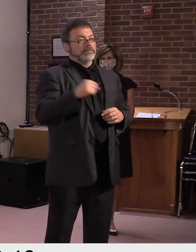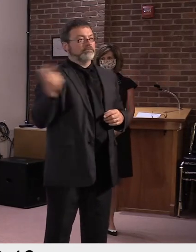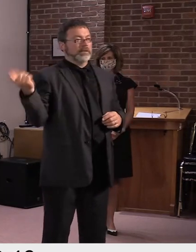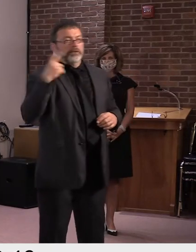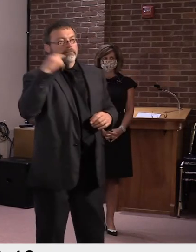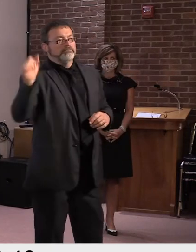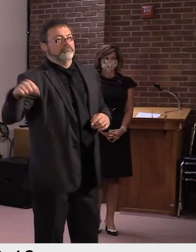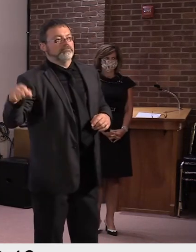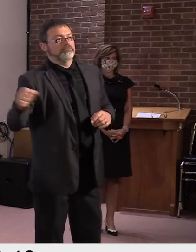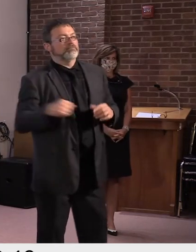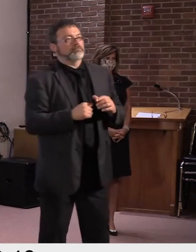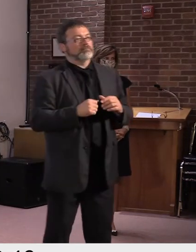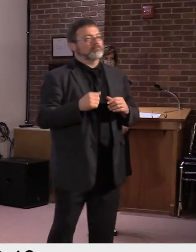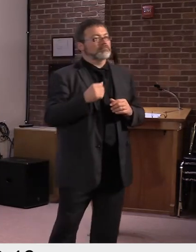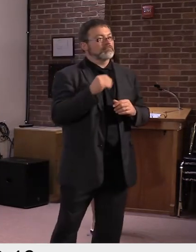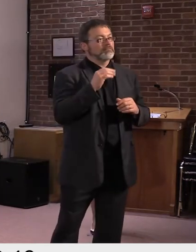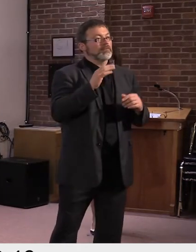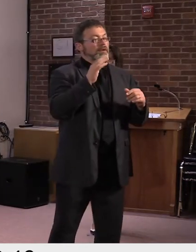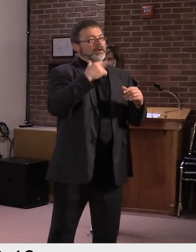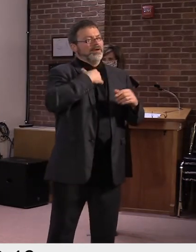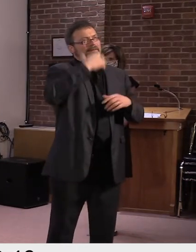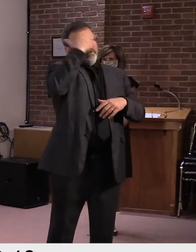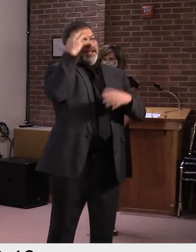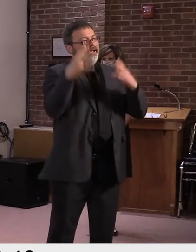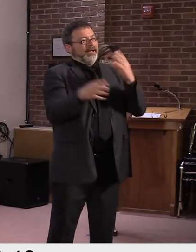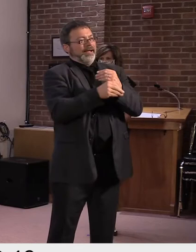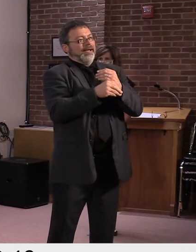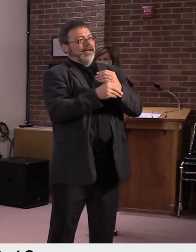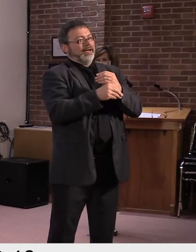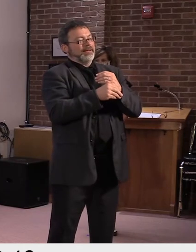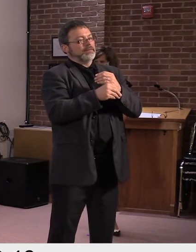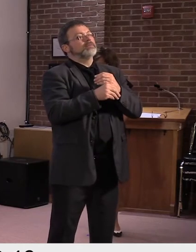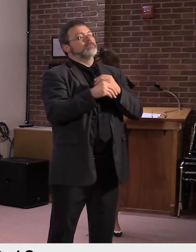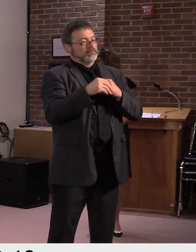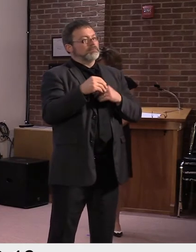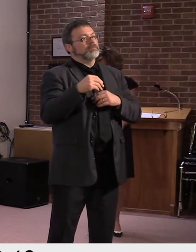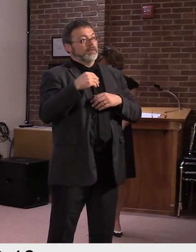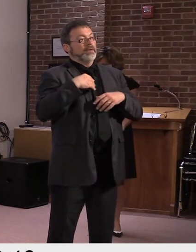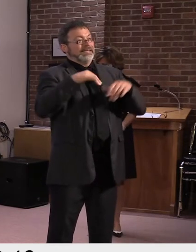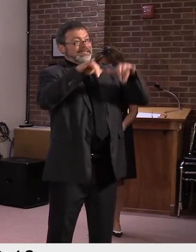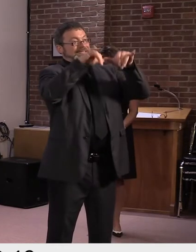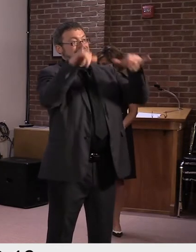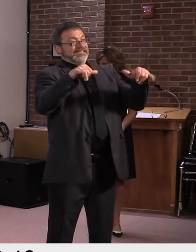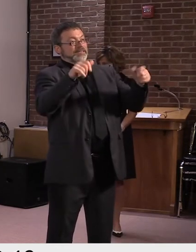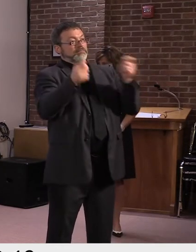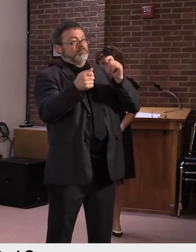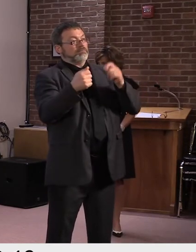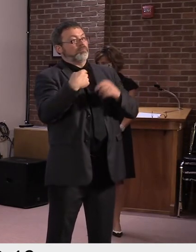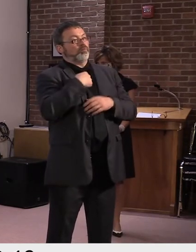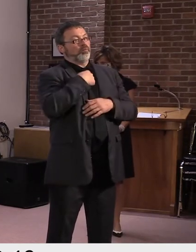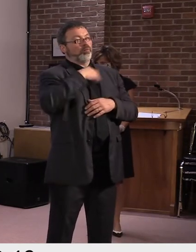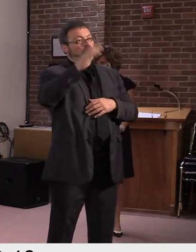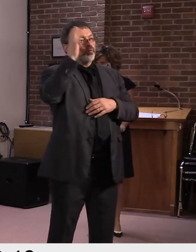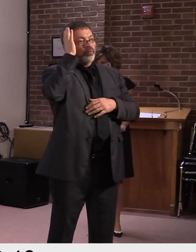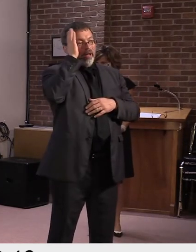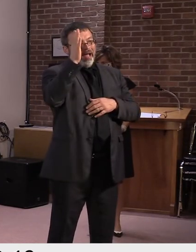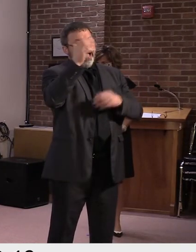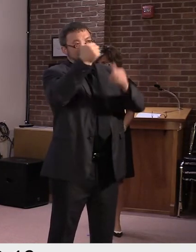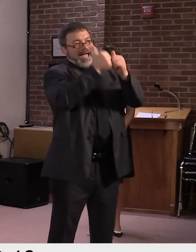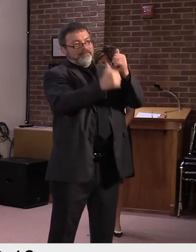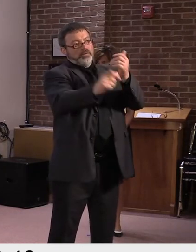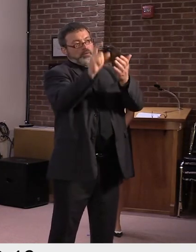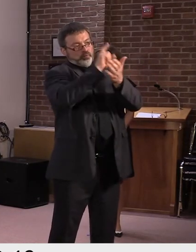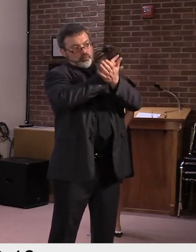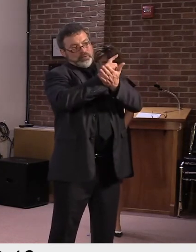we're starting in the next few weeks, we'll be testing facility-wide, whether there's a positive